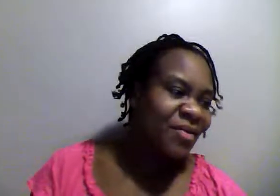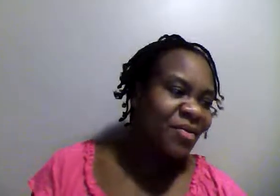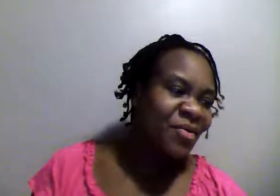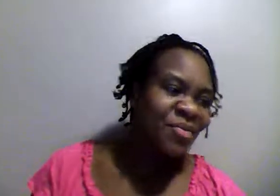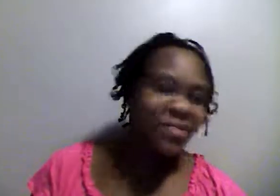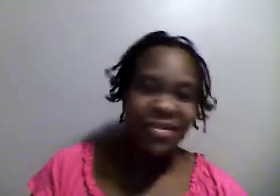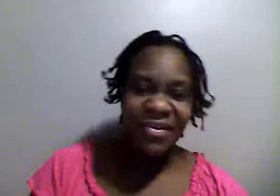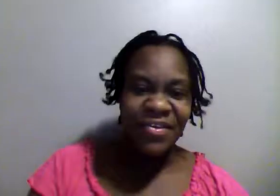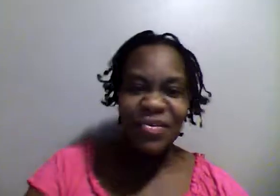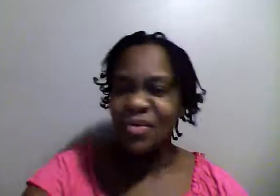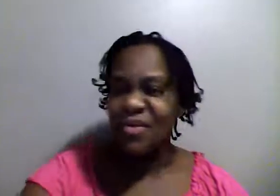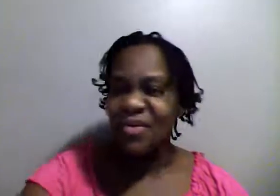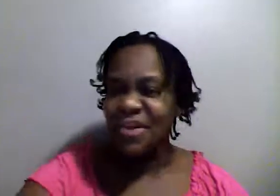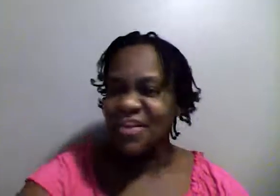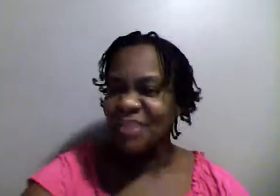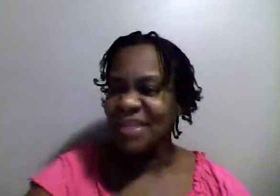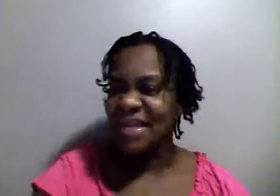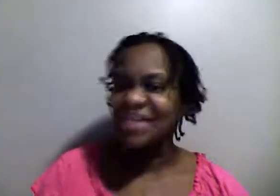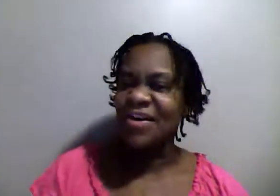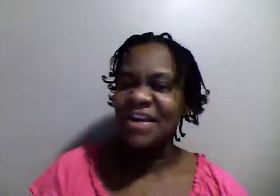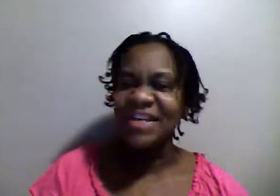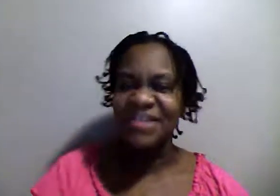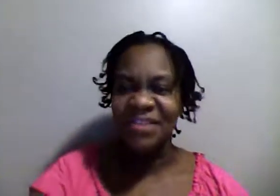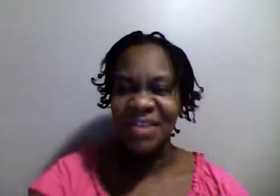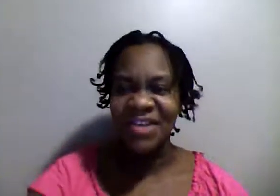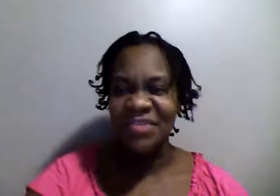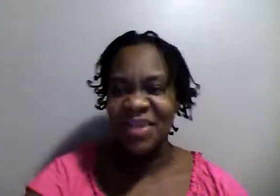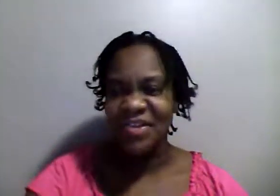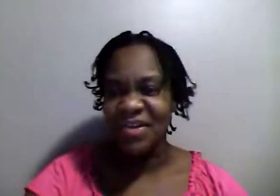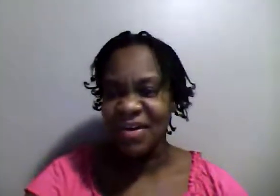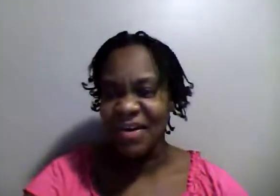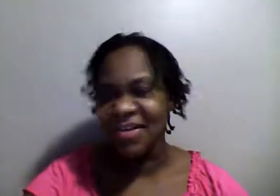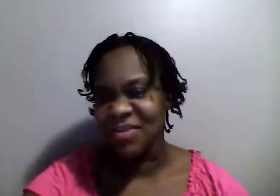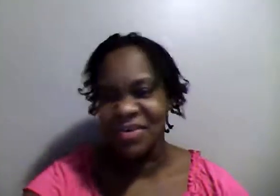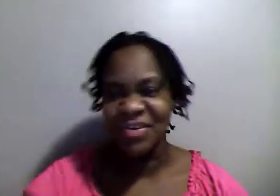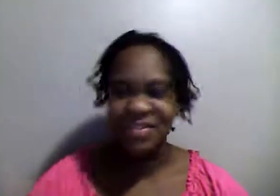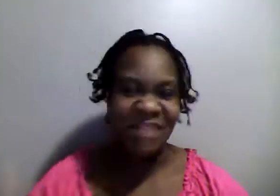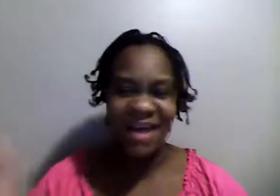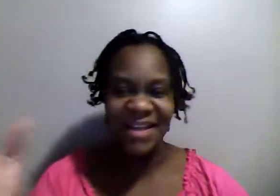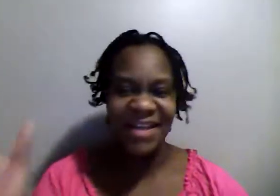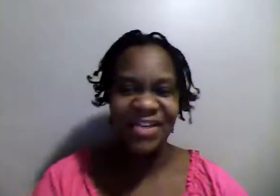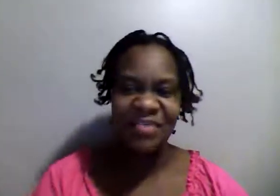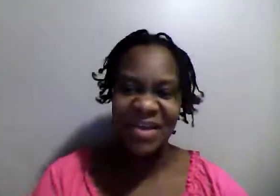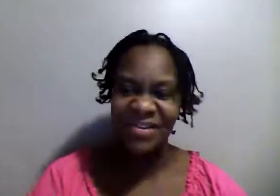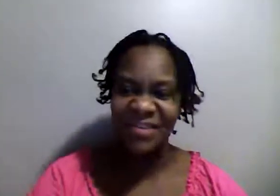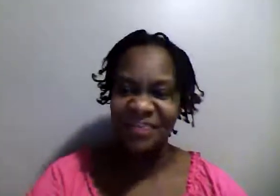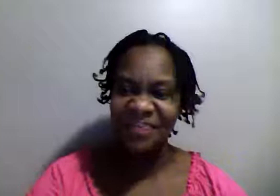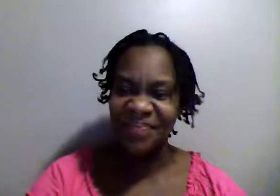Now, do you grow determinate or indeterminate tomato, or do you just plant any tomato?